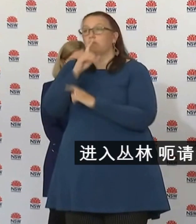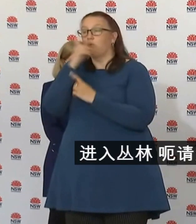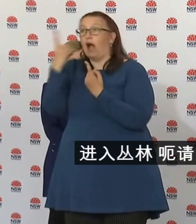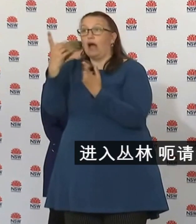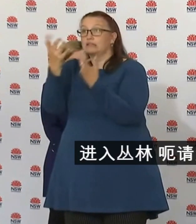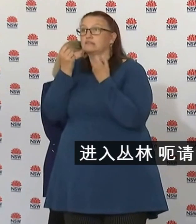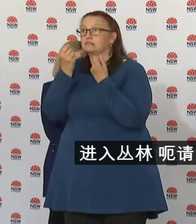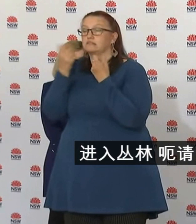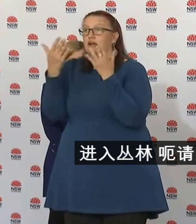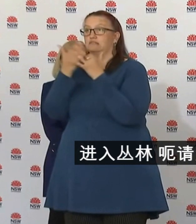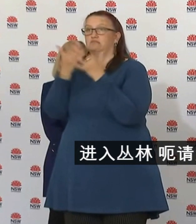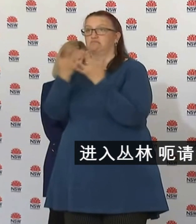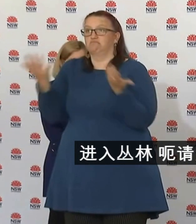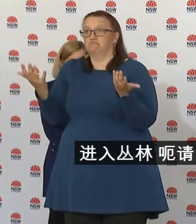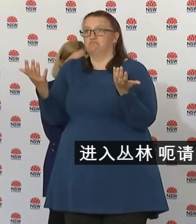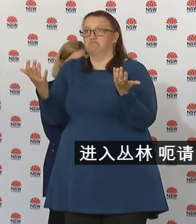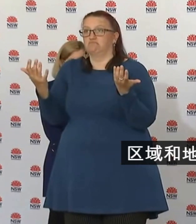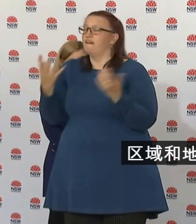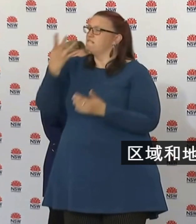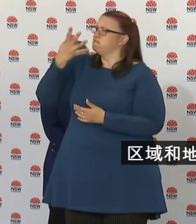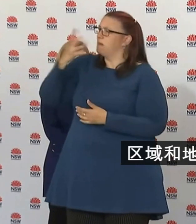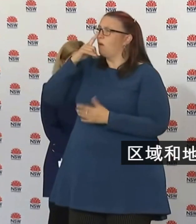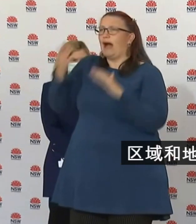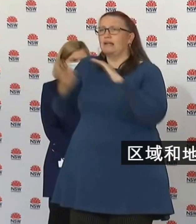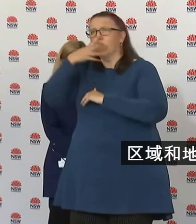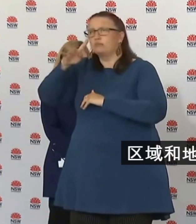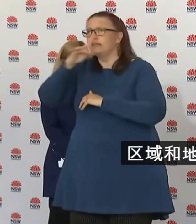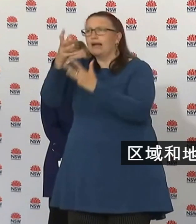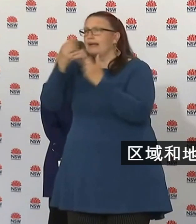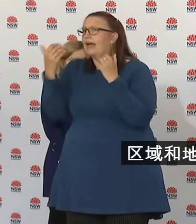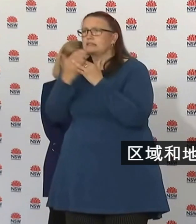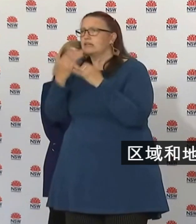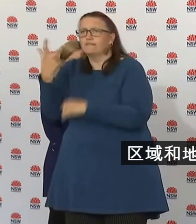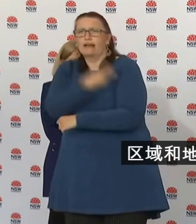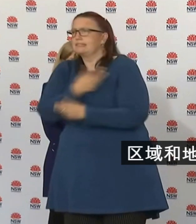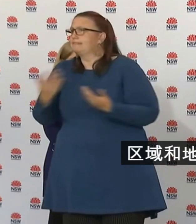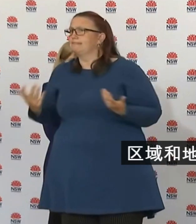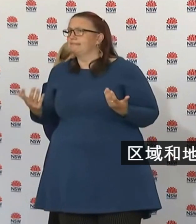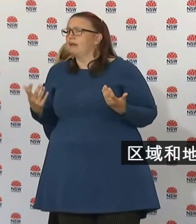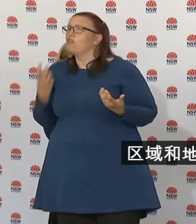access in the bush? Please know that we're increasing. We have over 100 sites or points of access